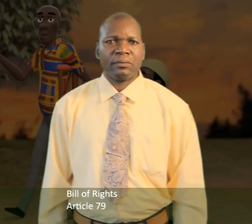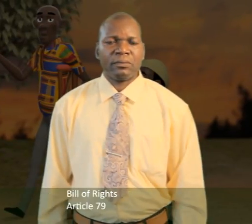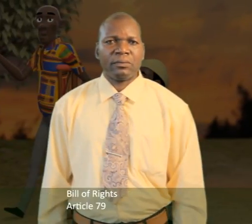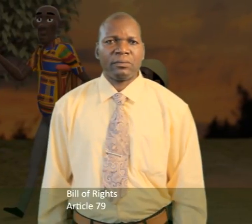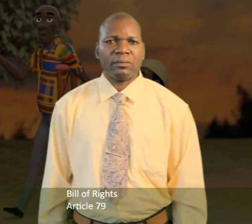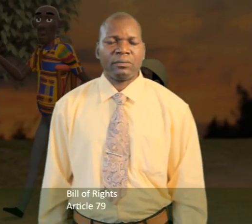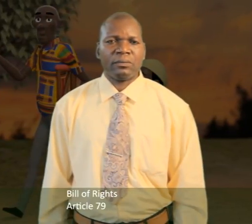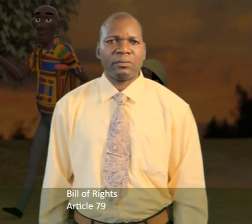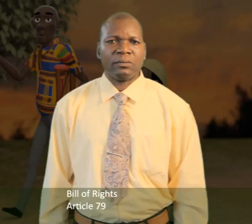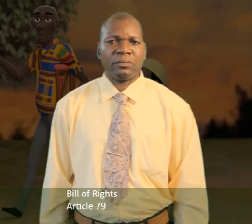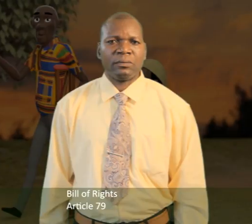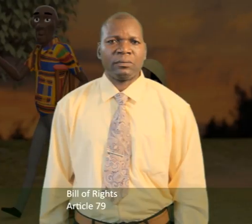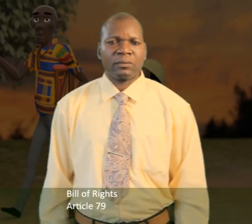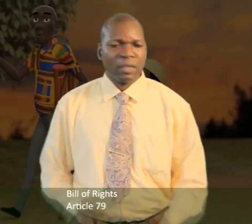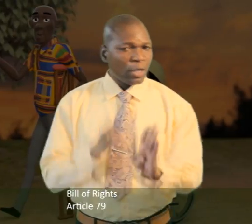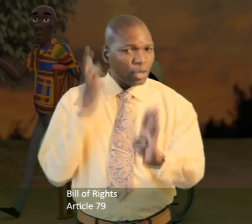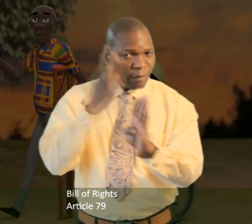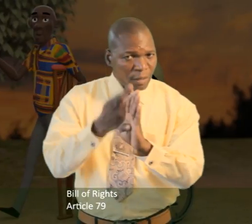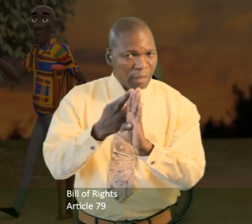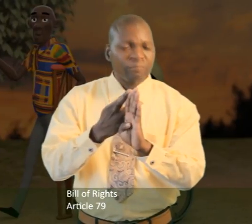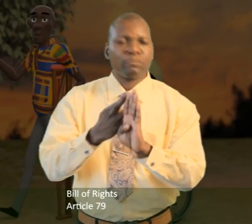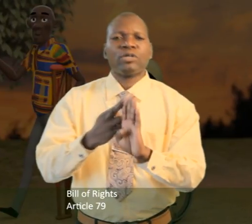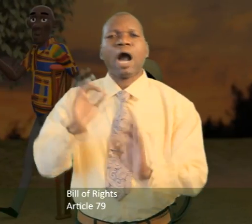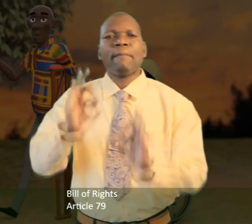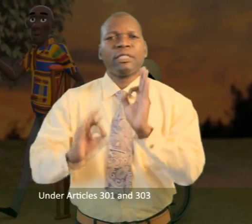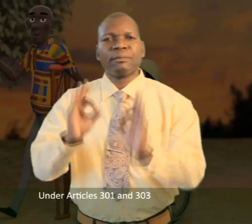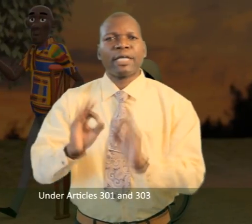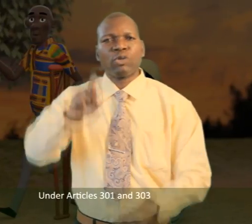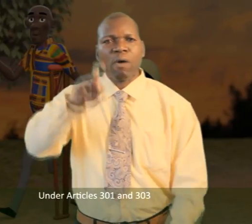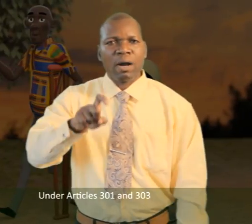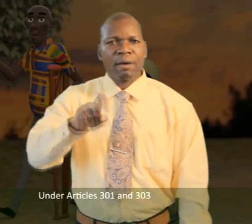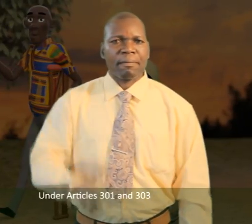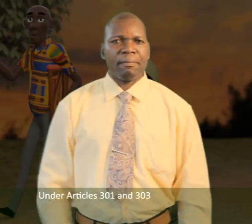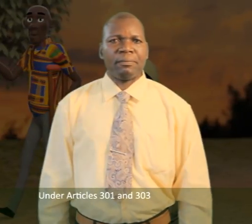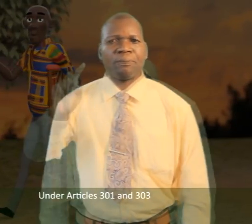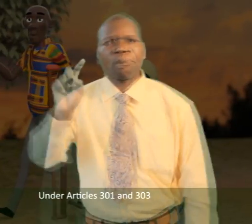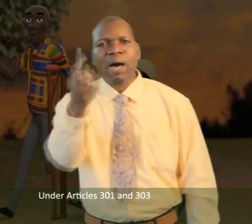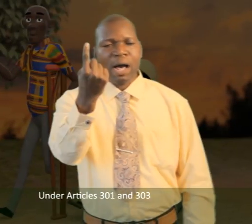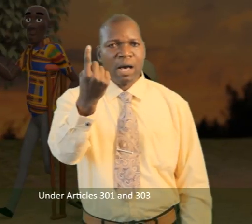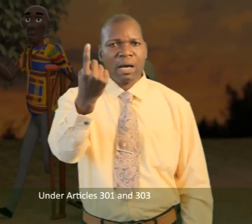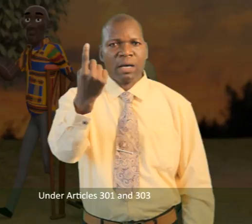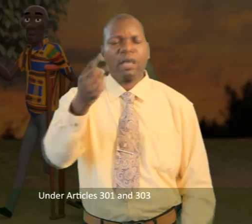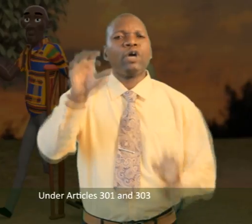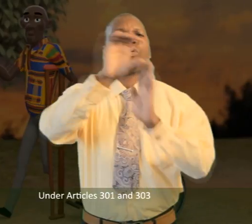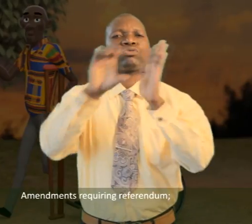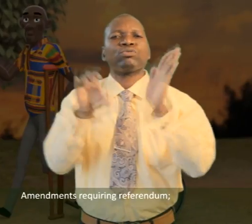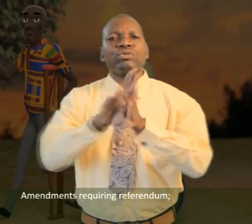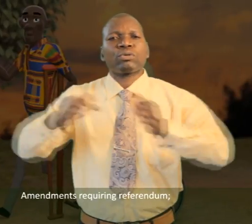of Rights. Article 79. Under Articles 301 to 303, amendments